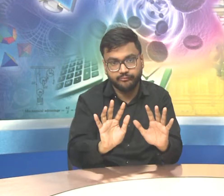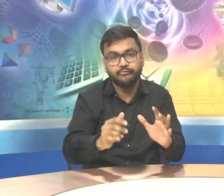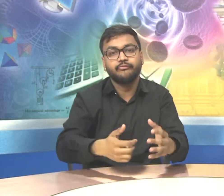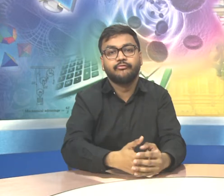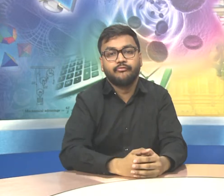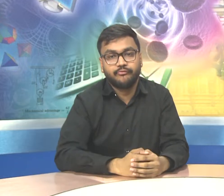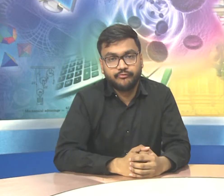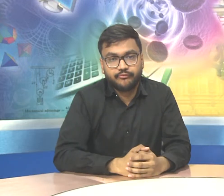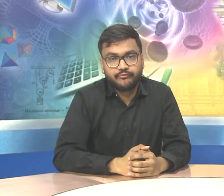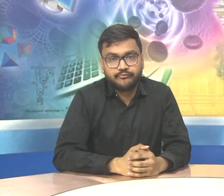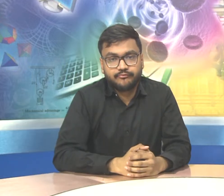preference.